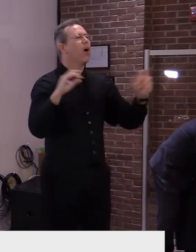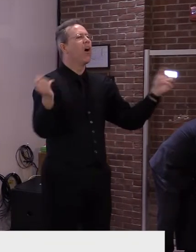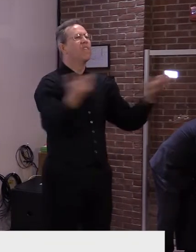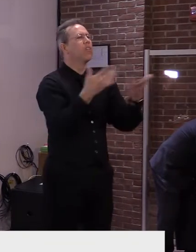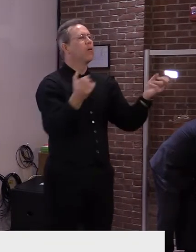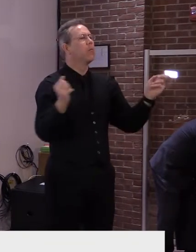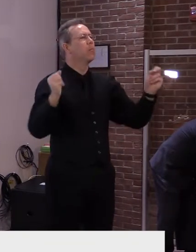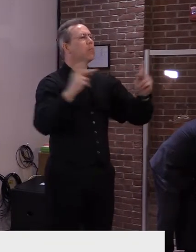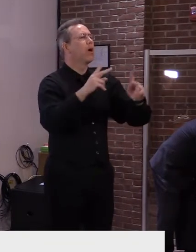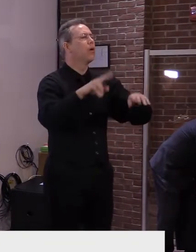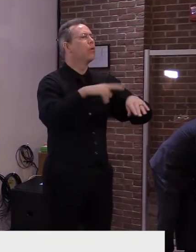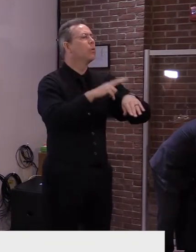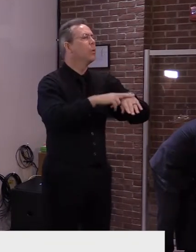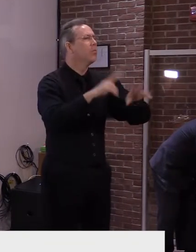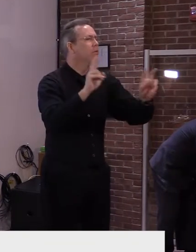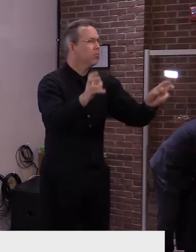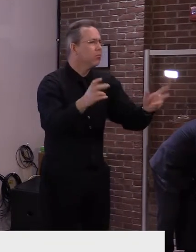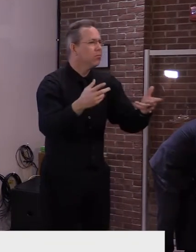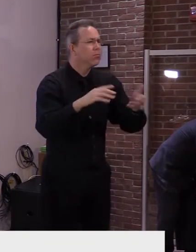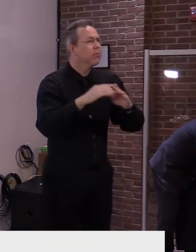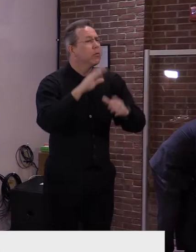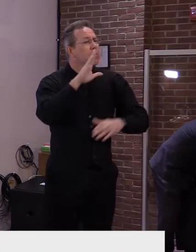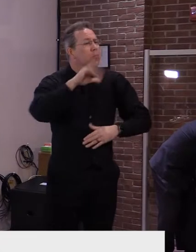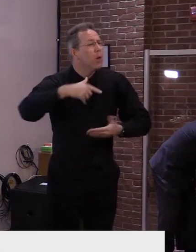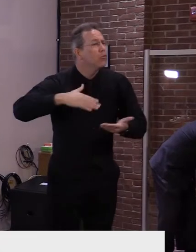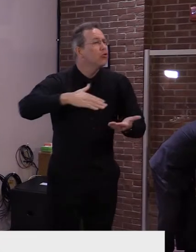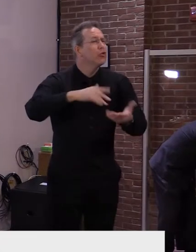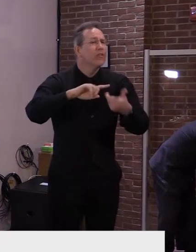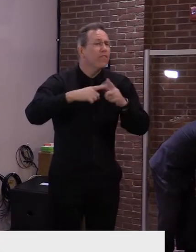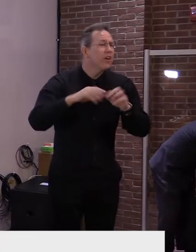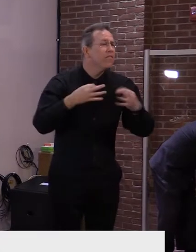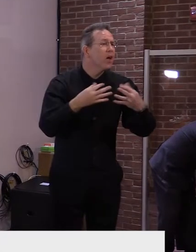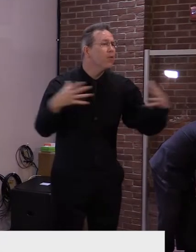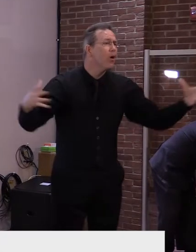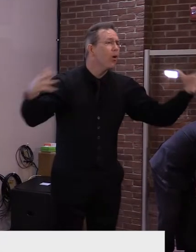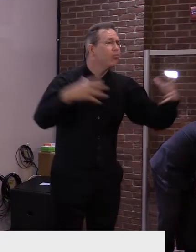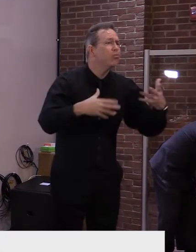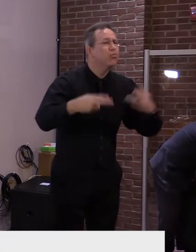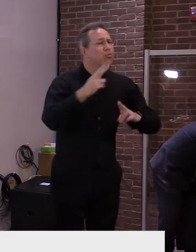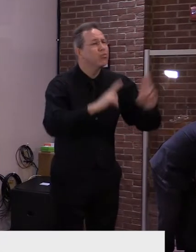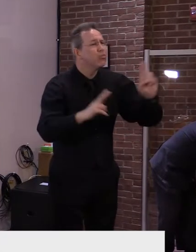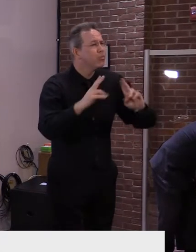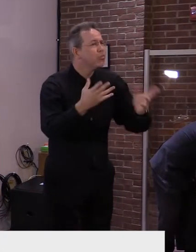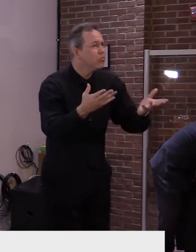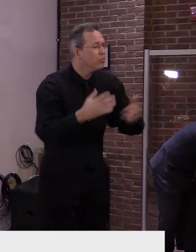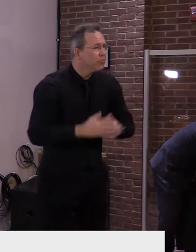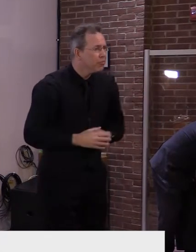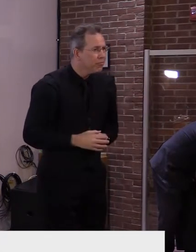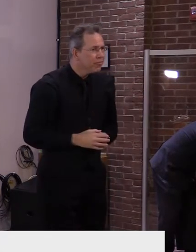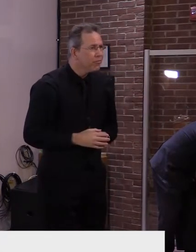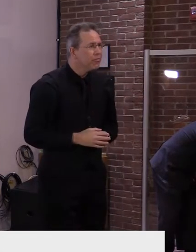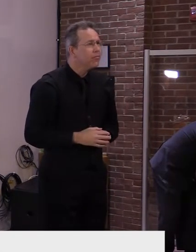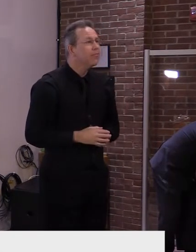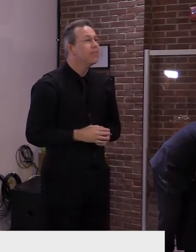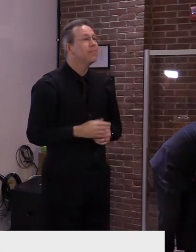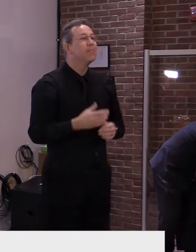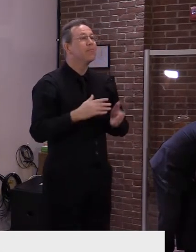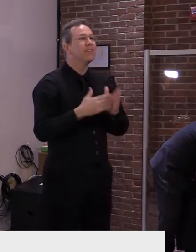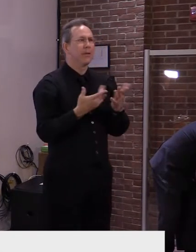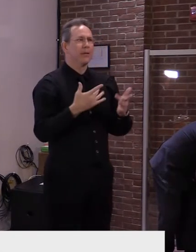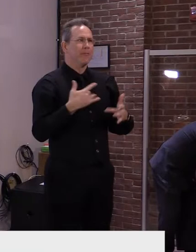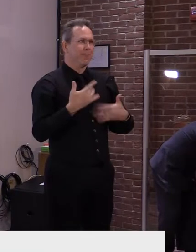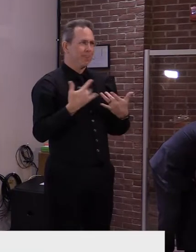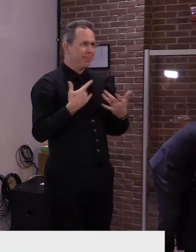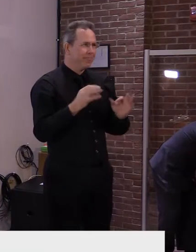to me isn't a small cookout in your backyard with a couple of friends. It's when things will feel similar to